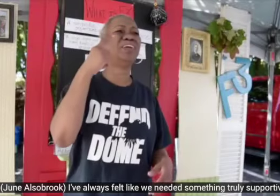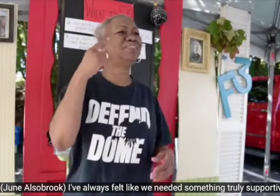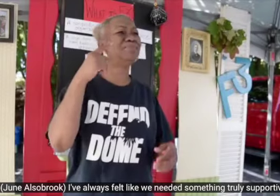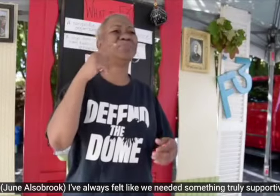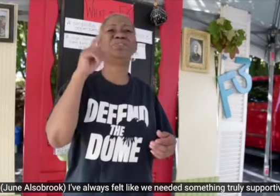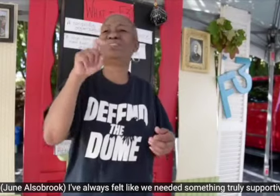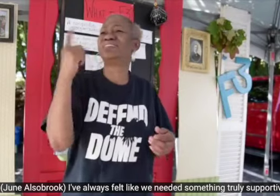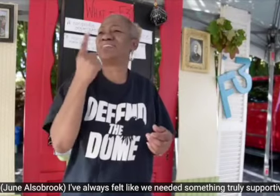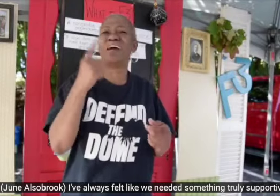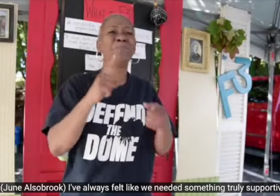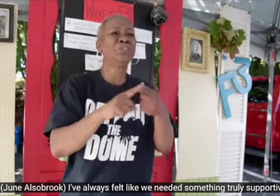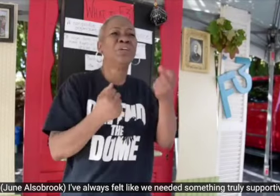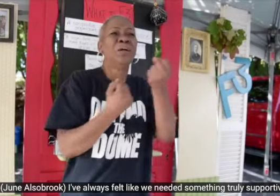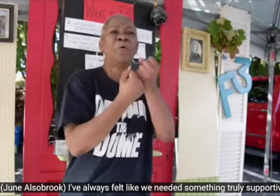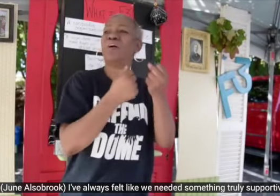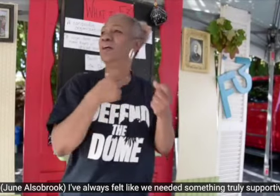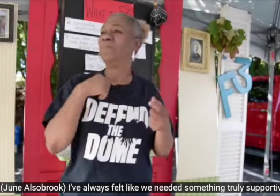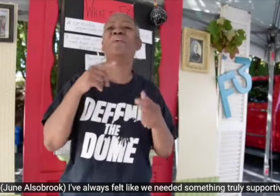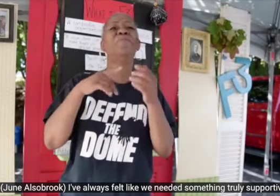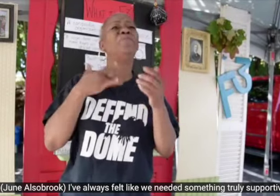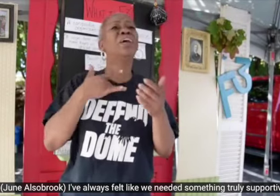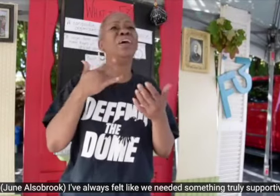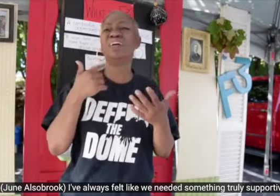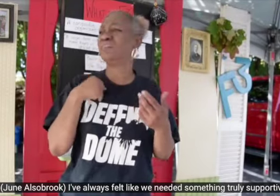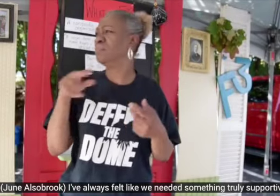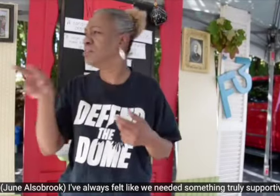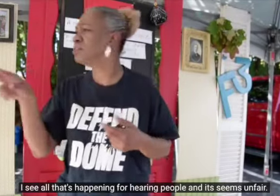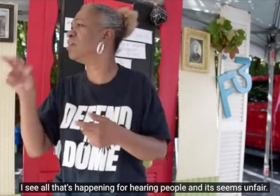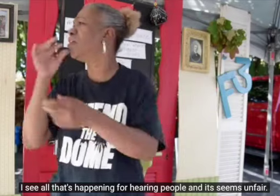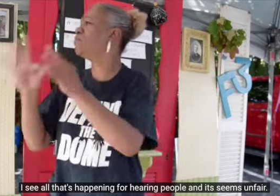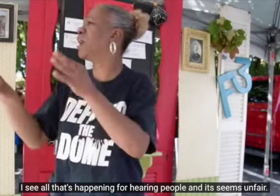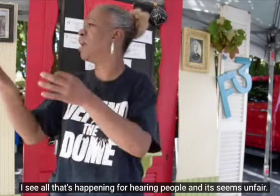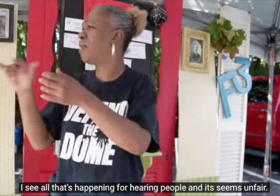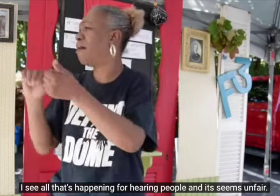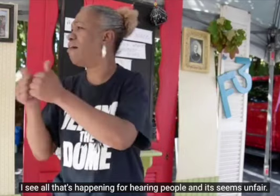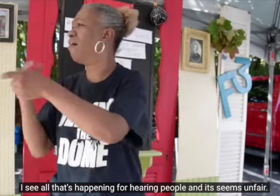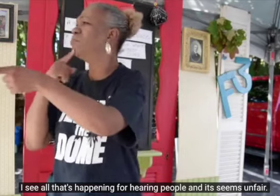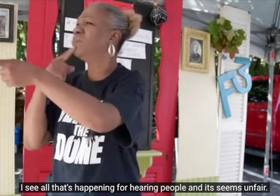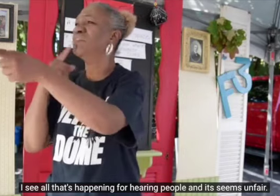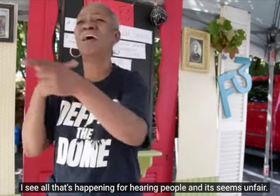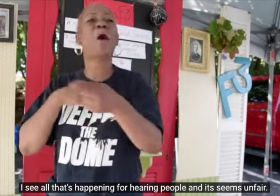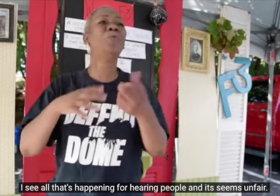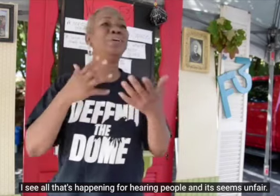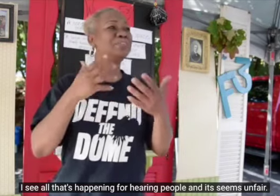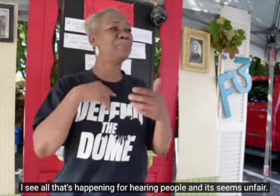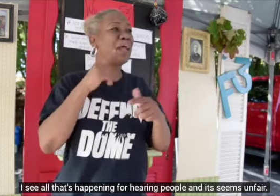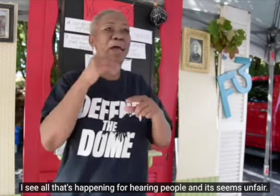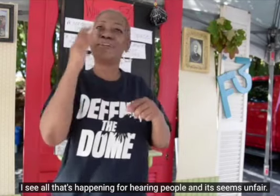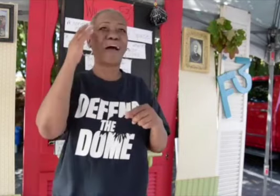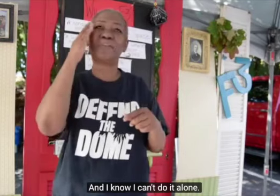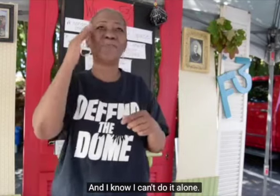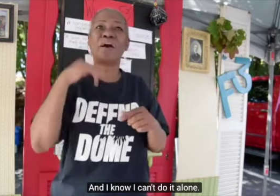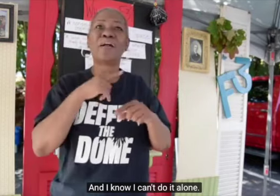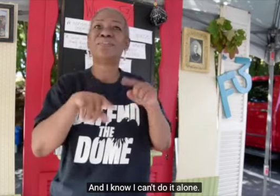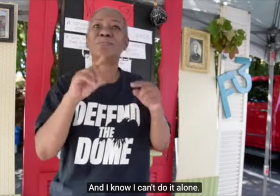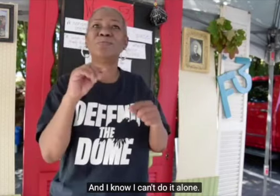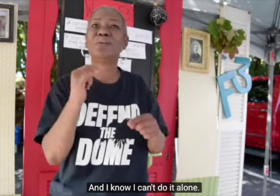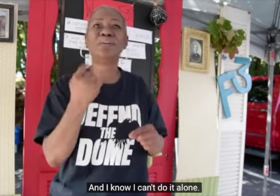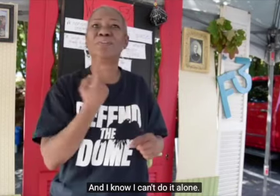I've always felt like we needed something truly supportive. I see all that's happening for hearing people, and it seems unfair, and I know